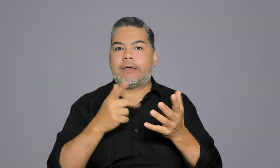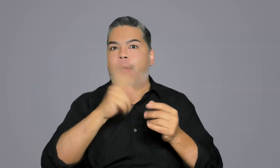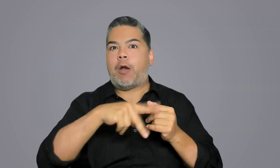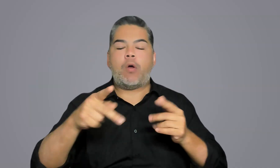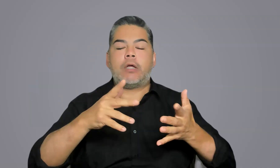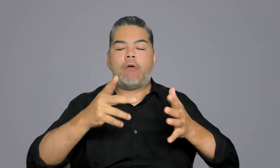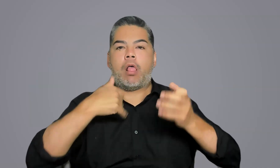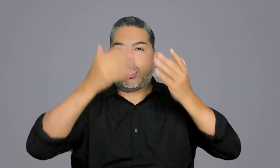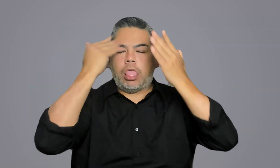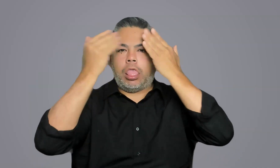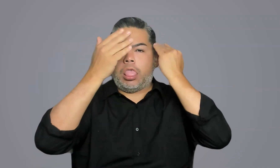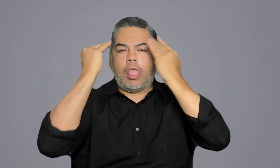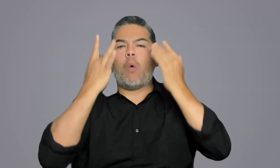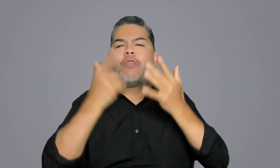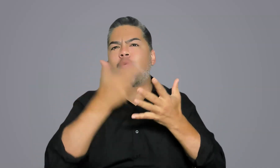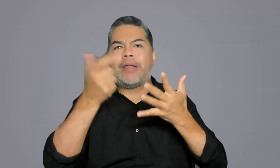things to think about.